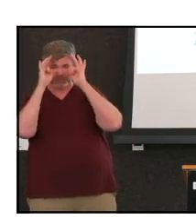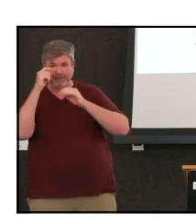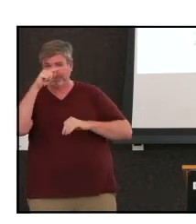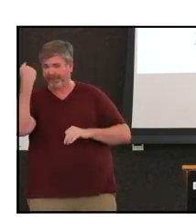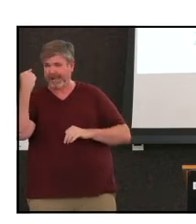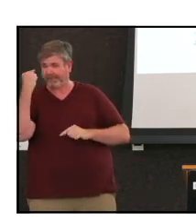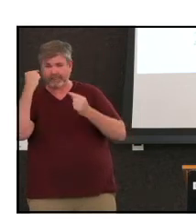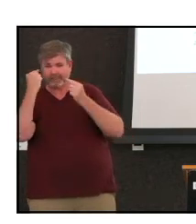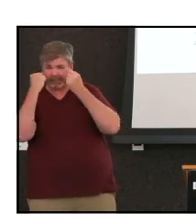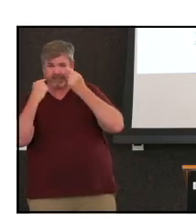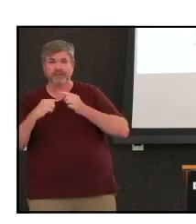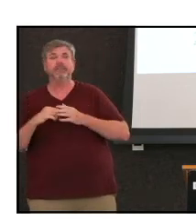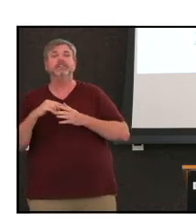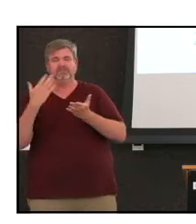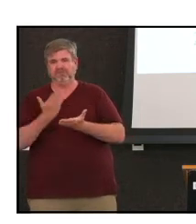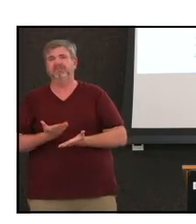one sign. Next.